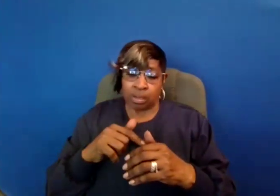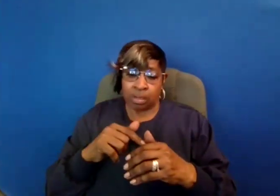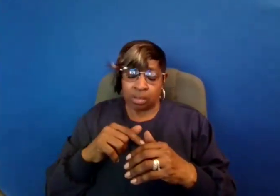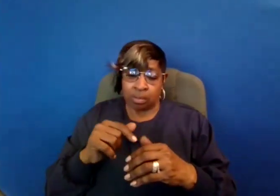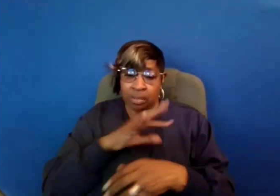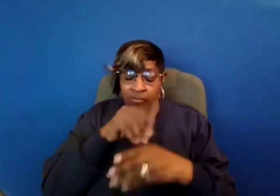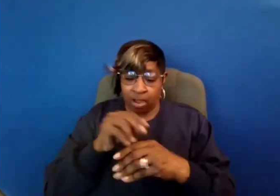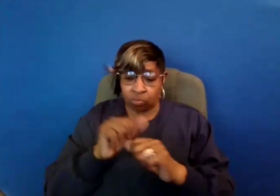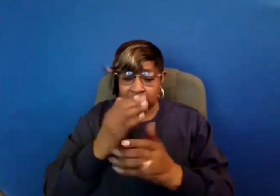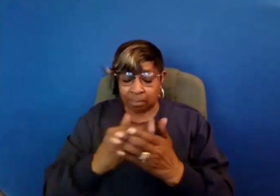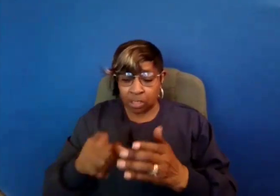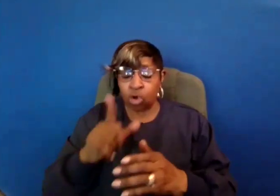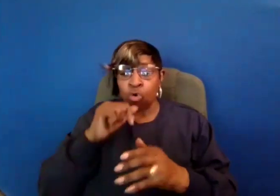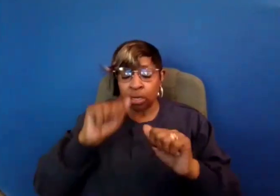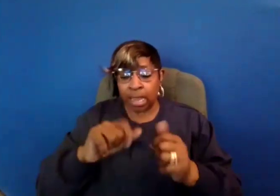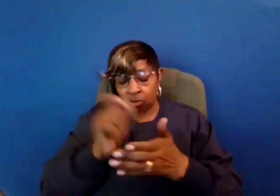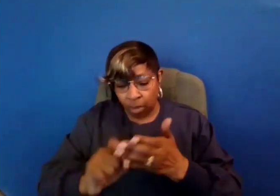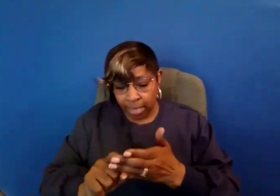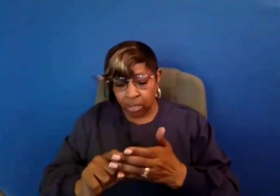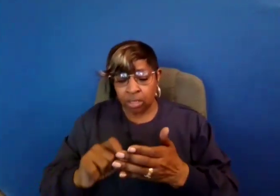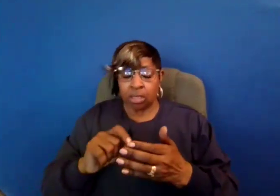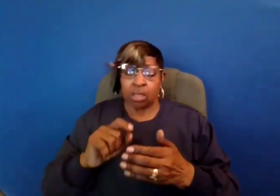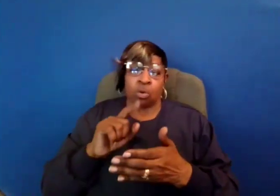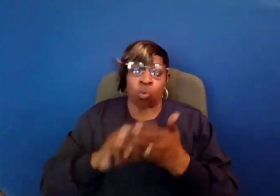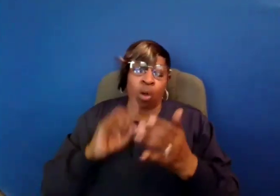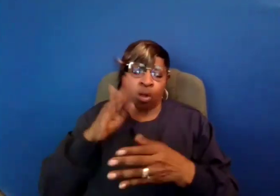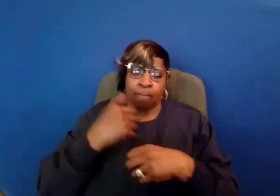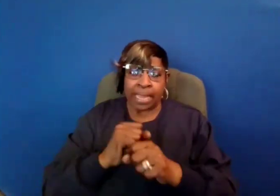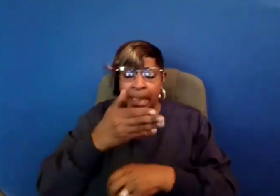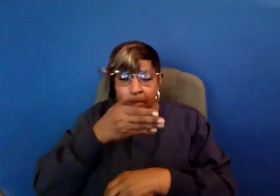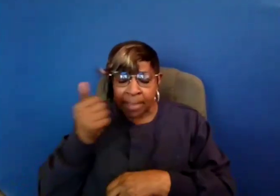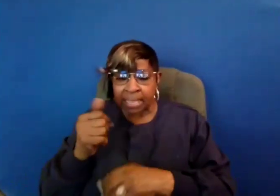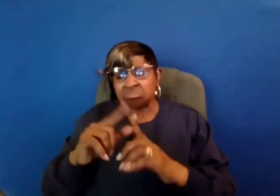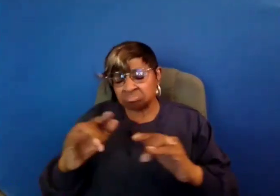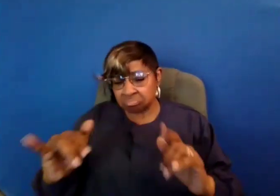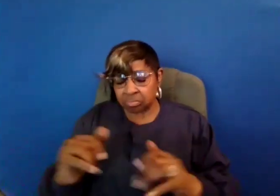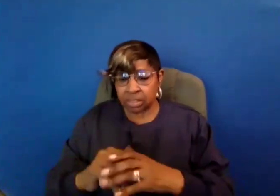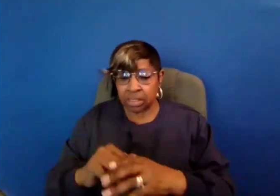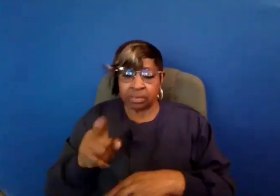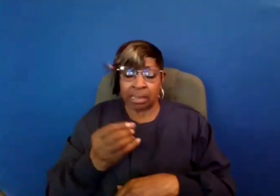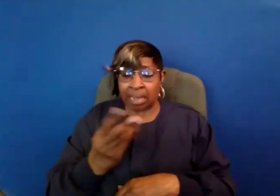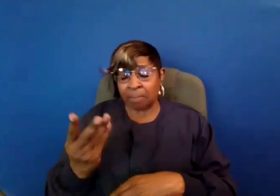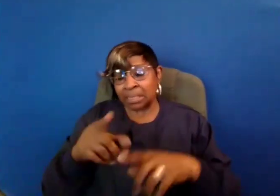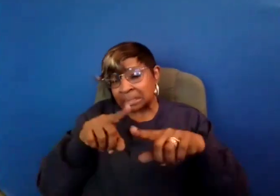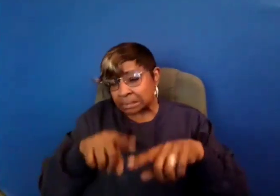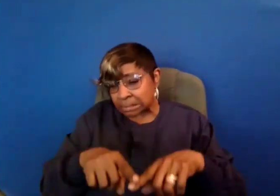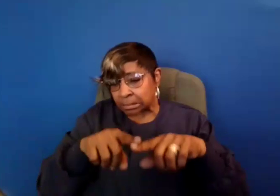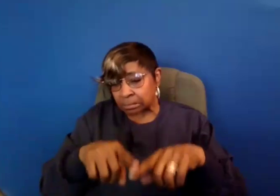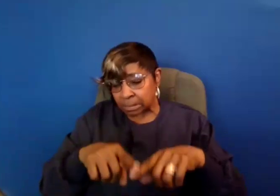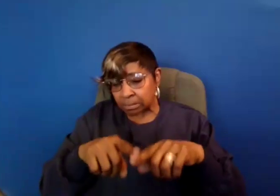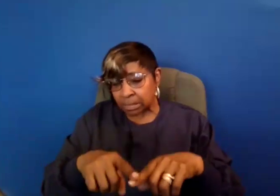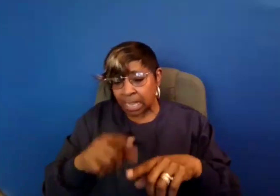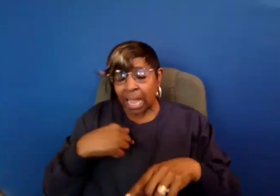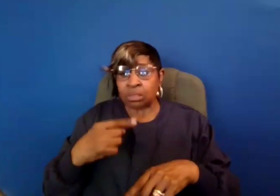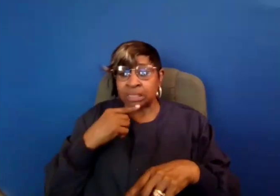know, who can draft it, what's going to make it best, et cetera. There are a couple of it depends pieces around it. So I would say from